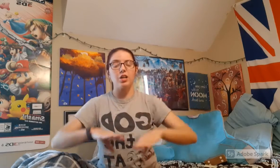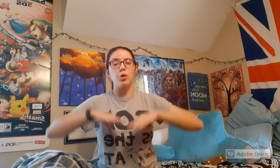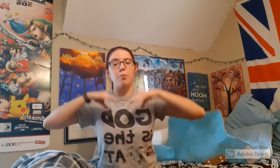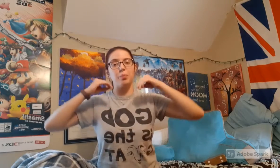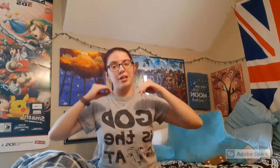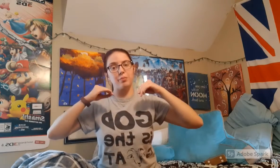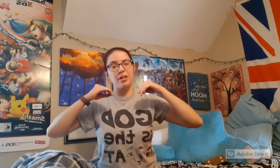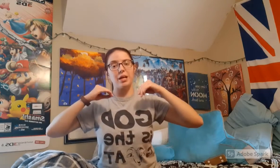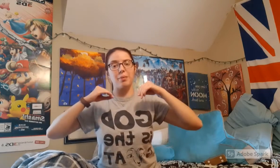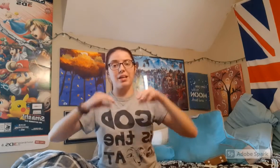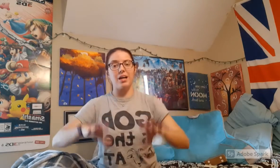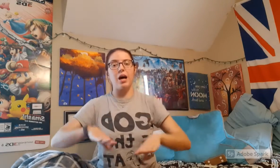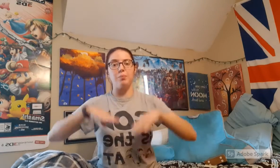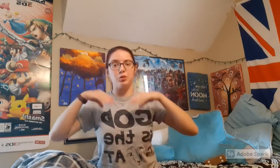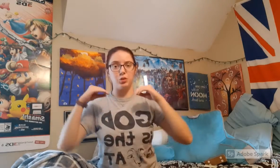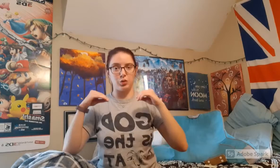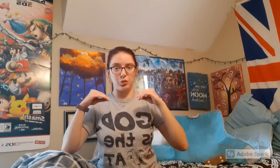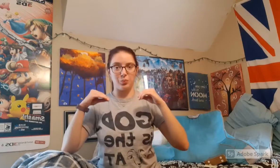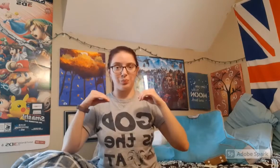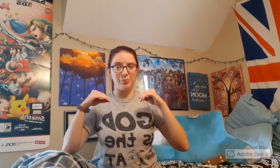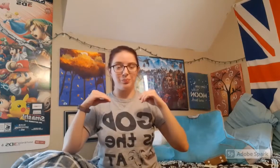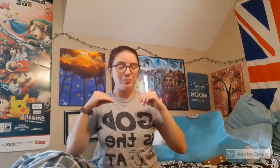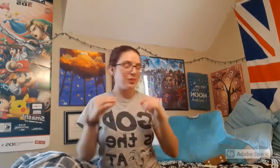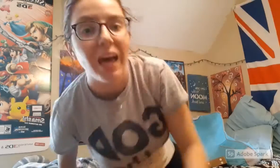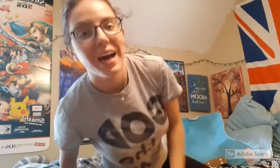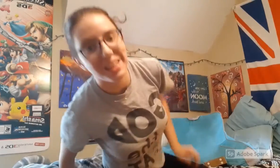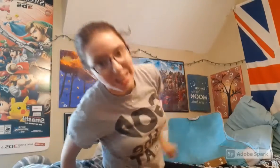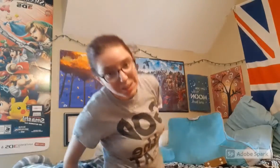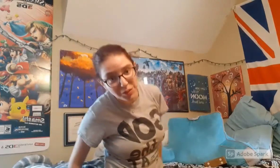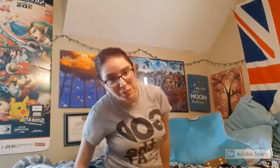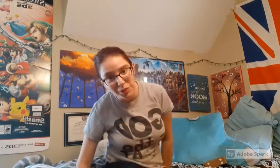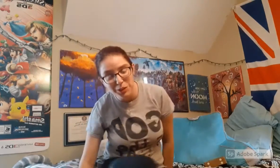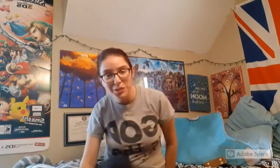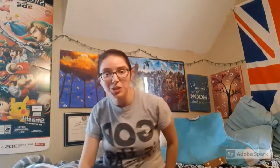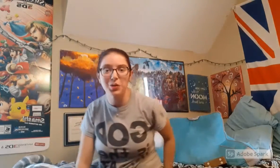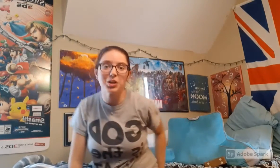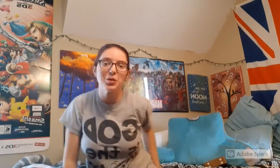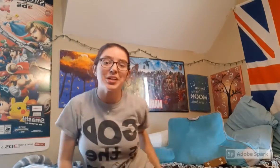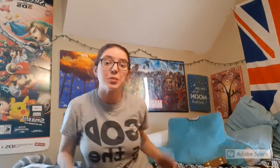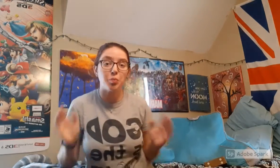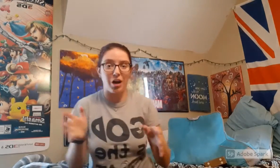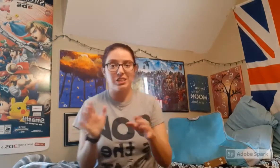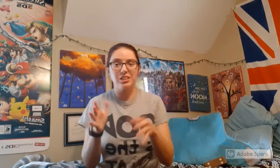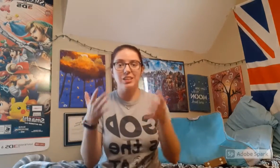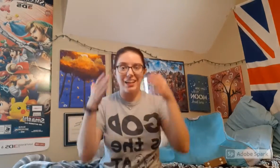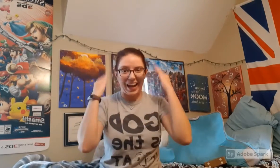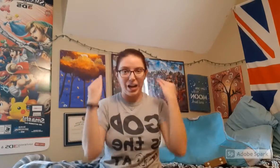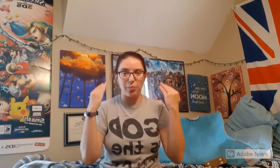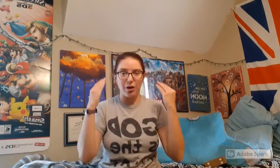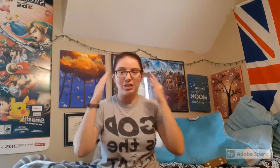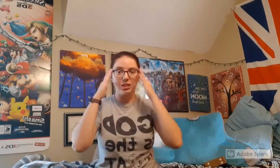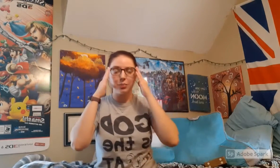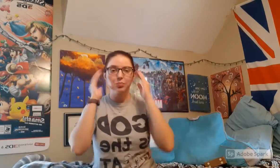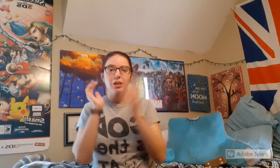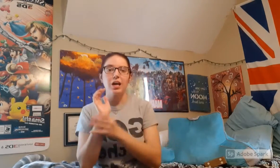you're bringing a blanket up to you. The next one I'm going to be showing you is brush, like a hairbrush.